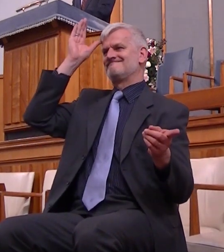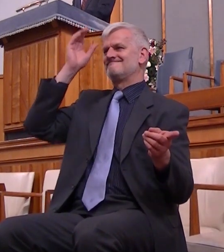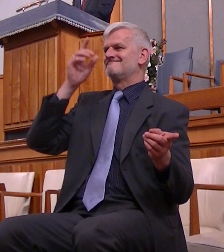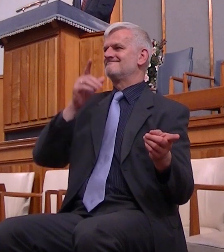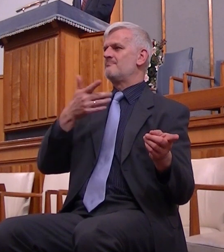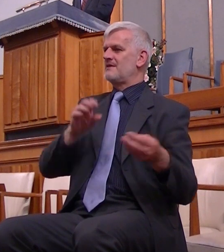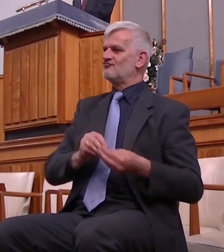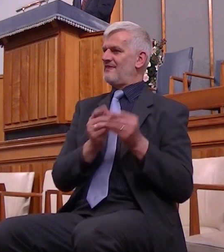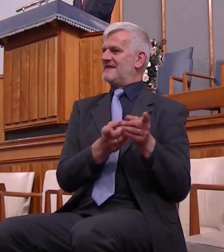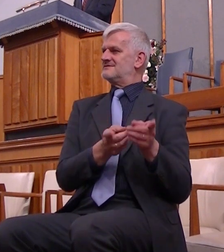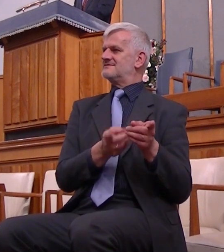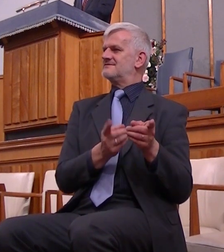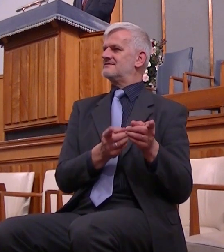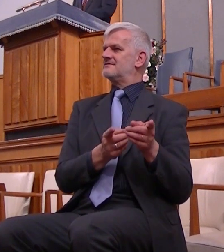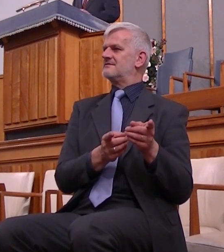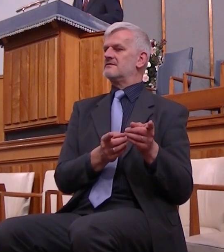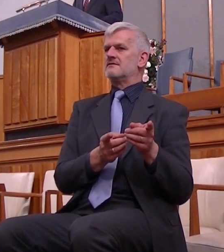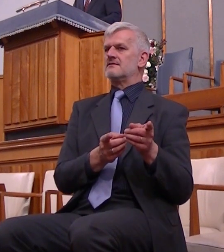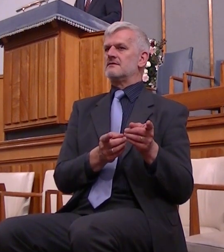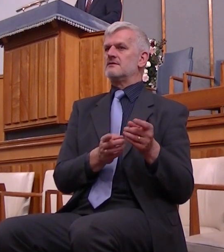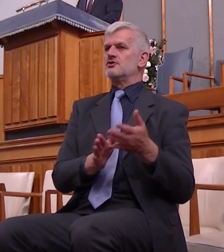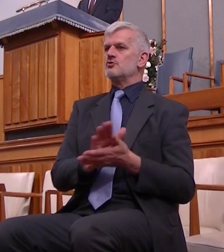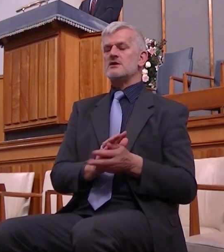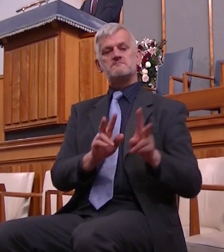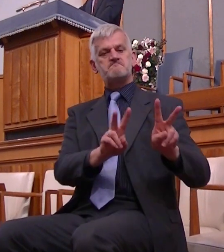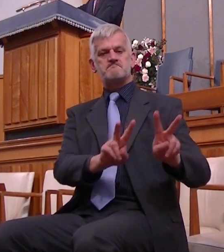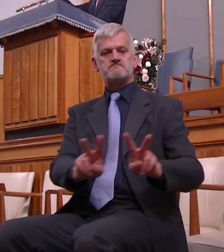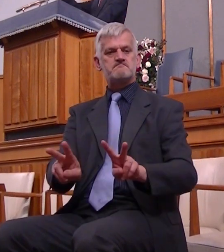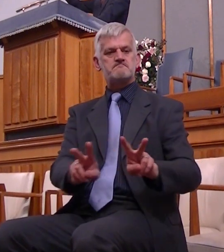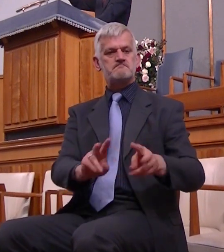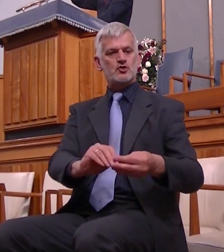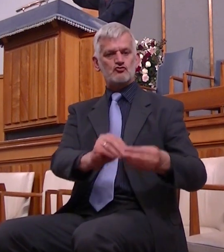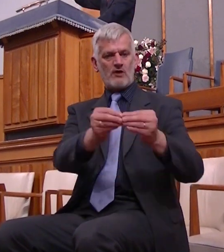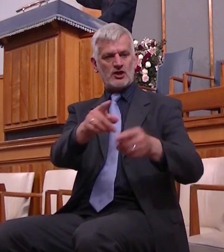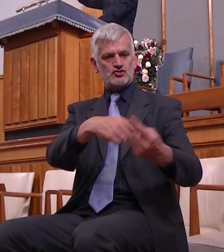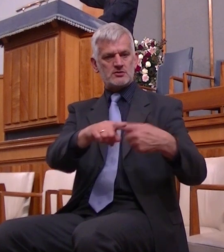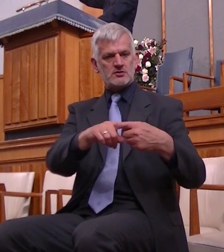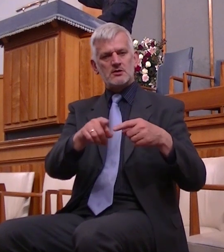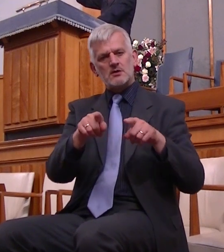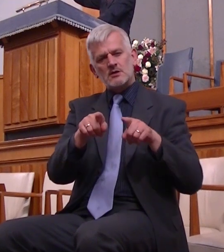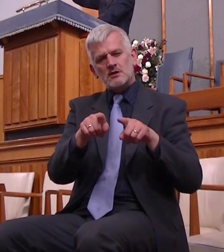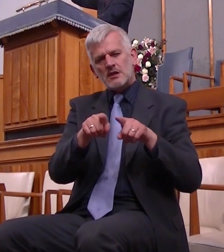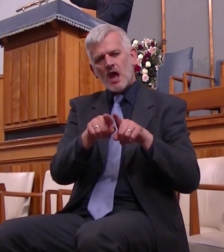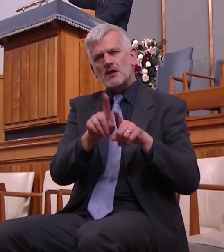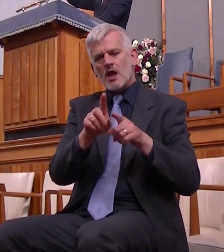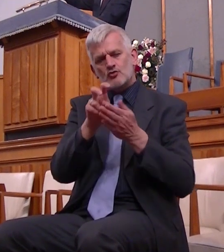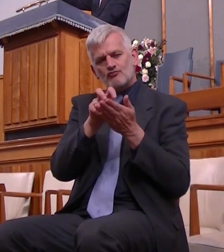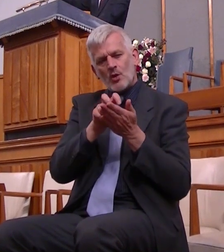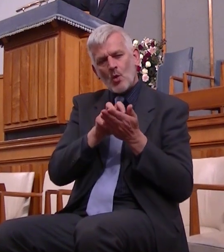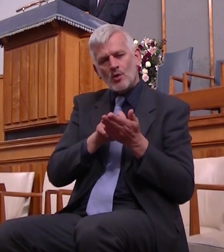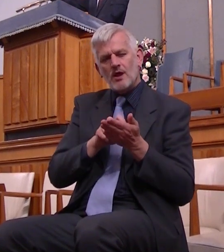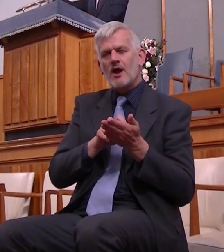and create? So even the created order is a kind of record of just a bit of